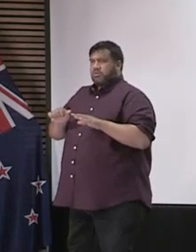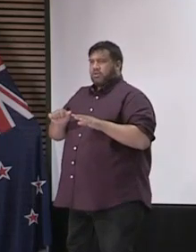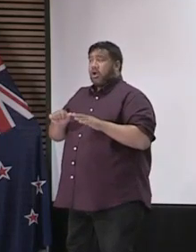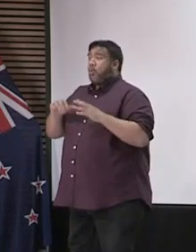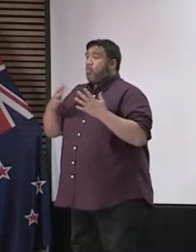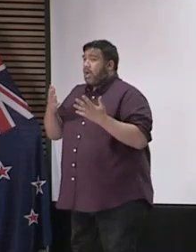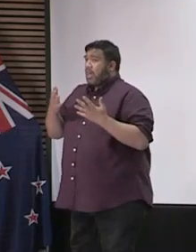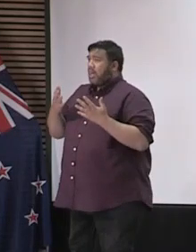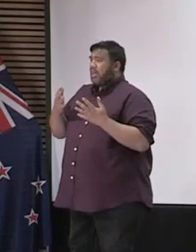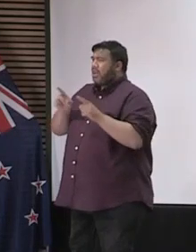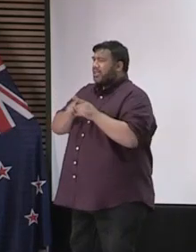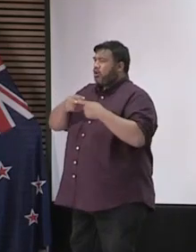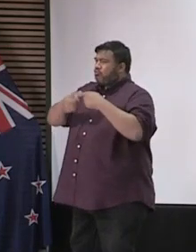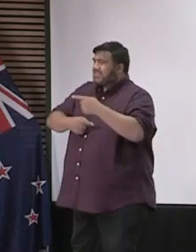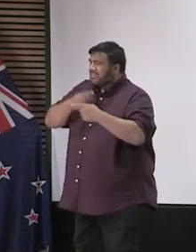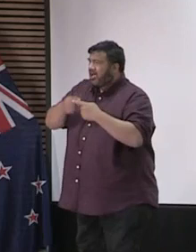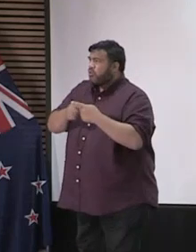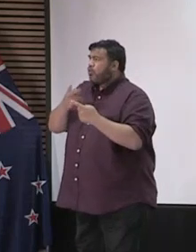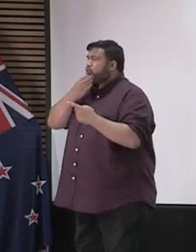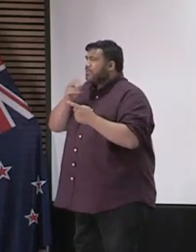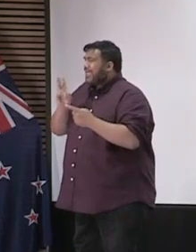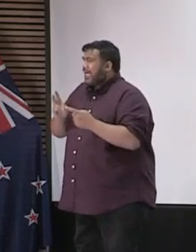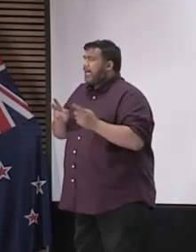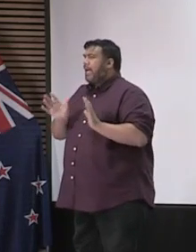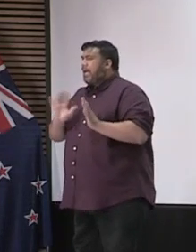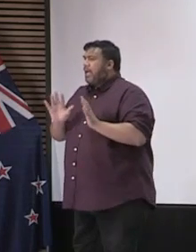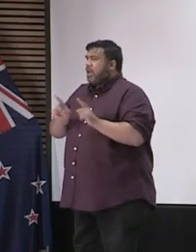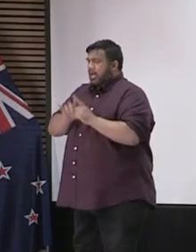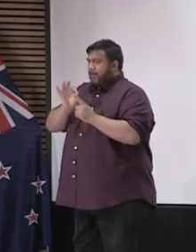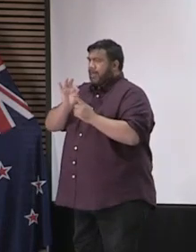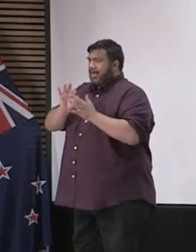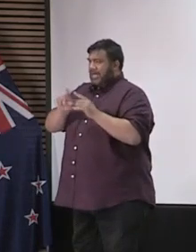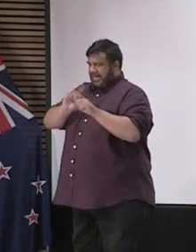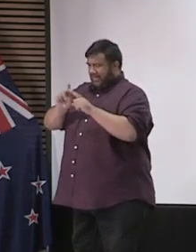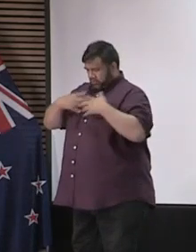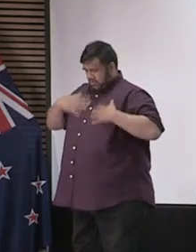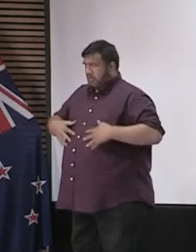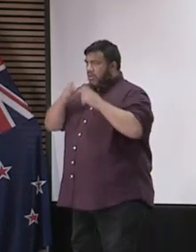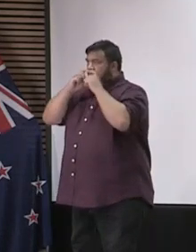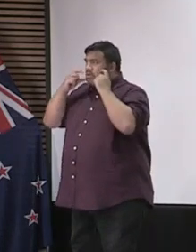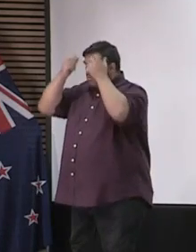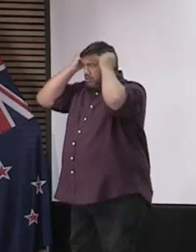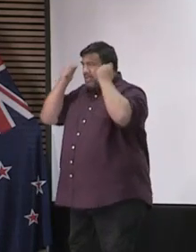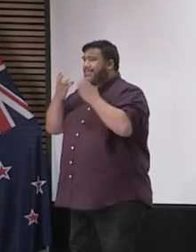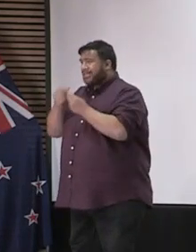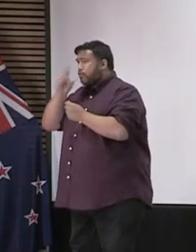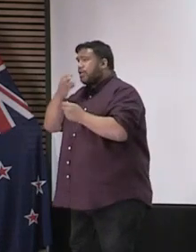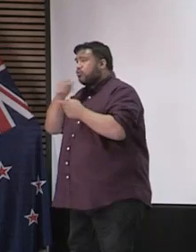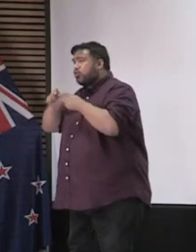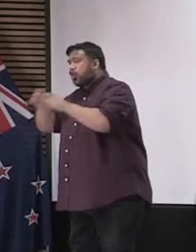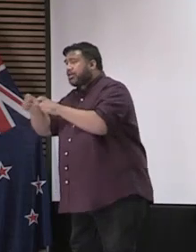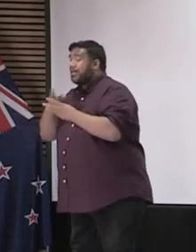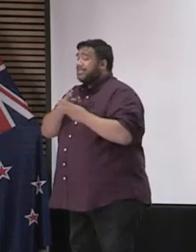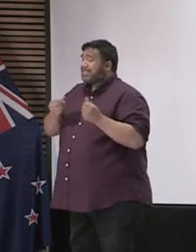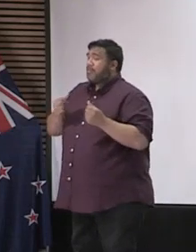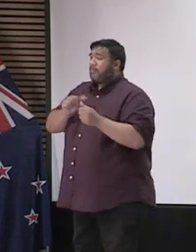or recycling it. There may be some elements of the PPE that you could use for a longer period of time than others. Just